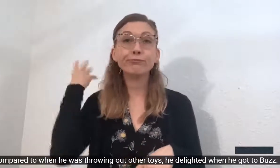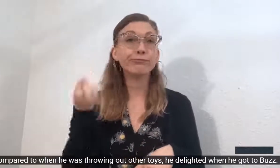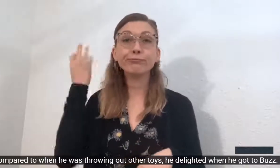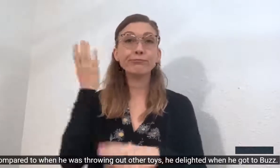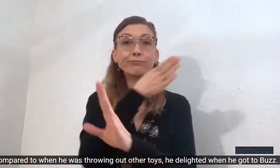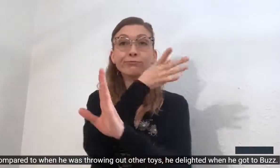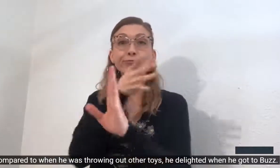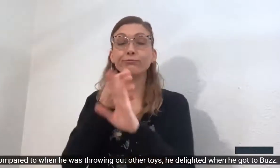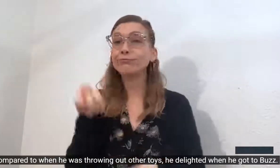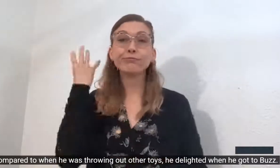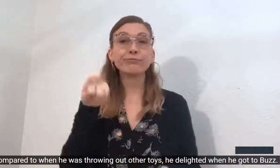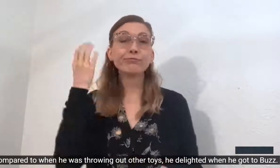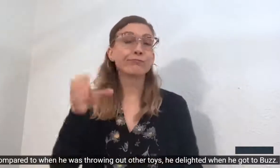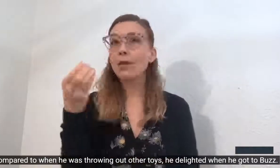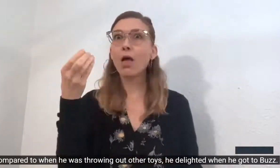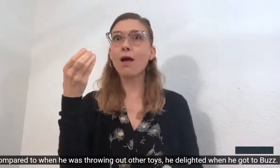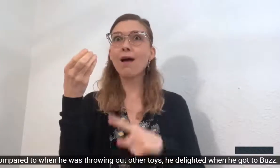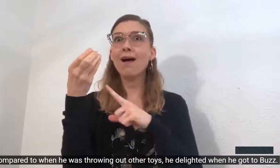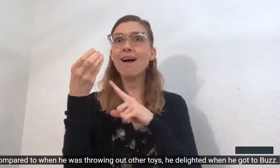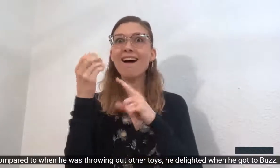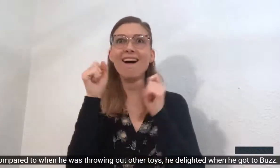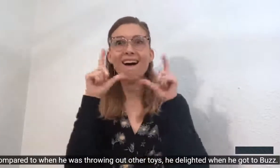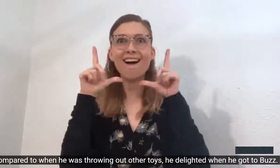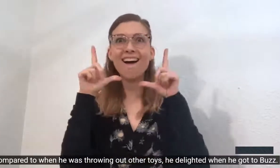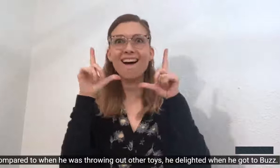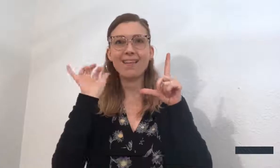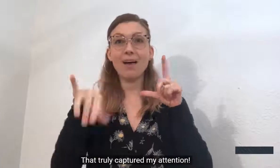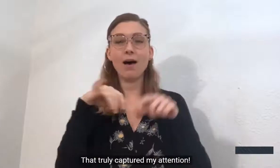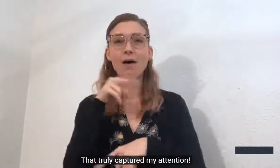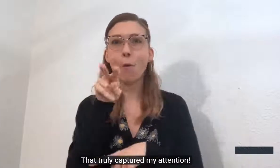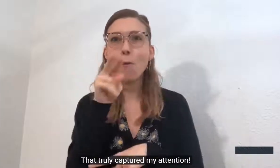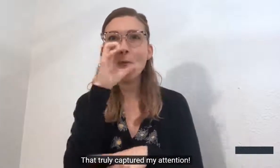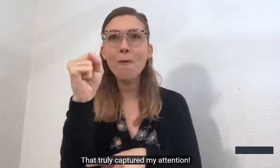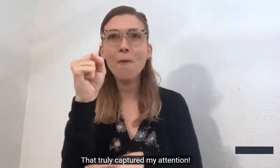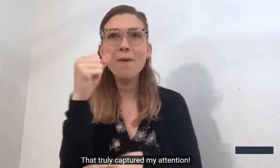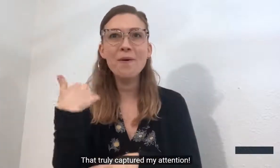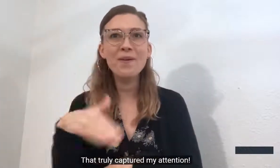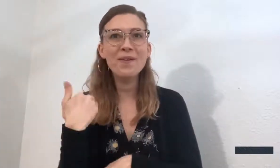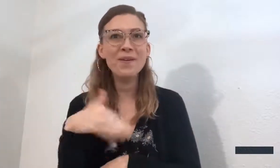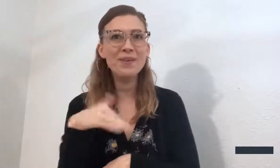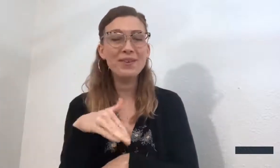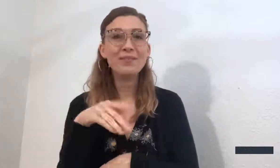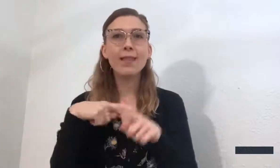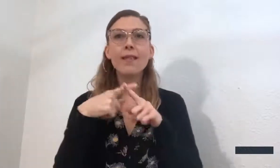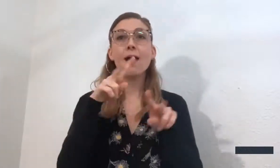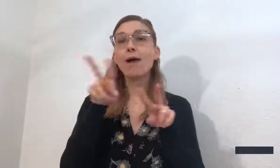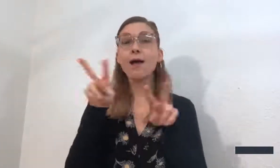just sort of passing them by, not thinking about them, but he was delighted when he got to Buzz Lightyear, and that captured my